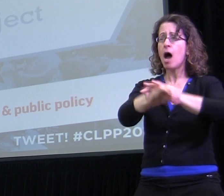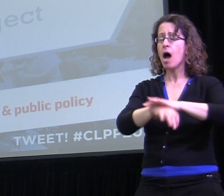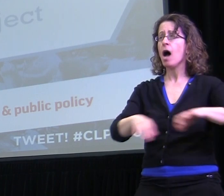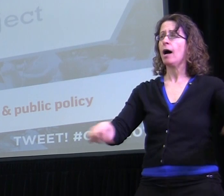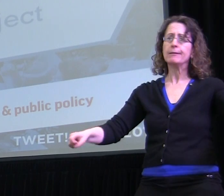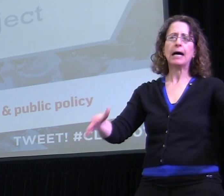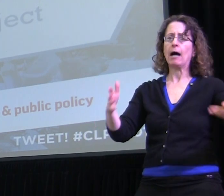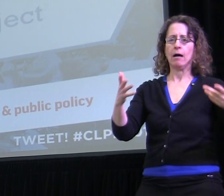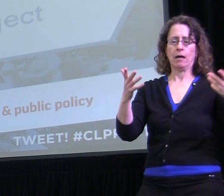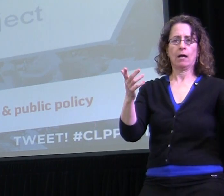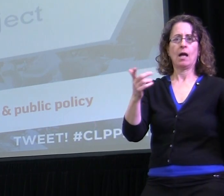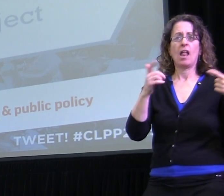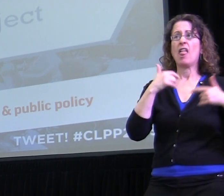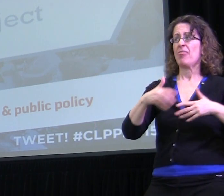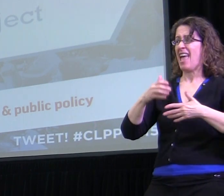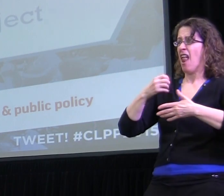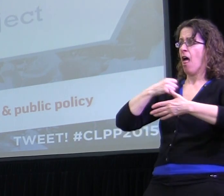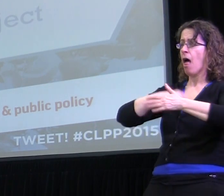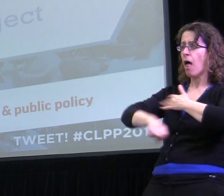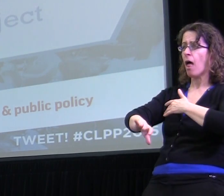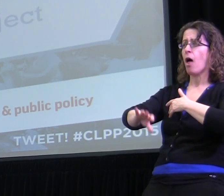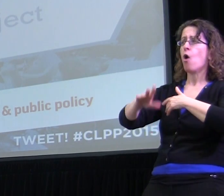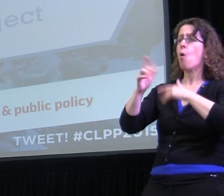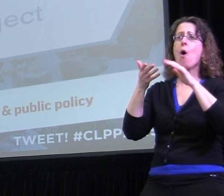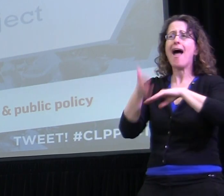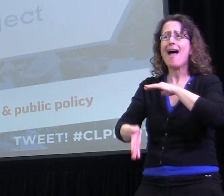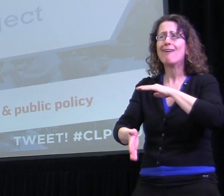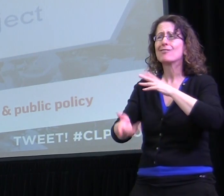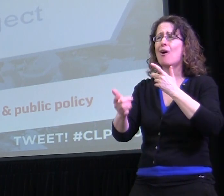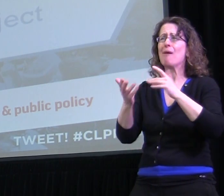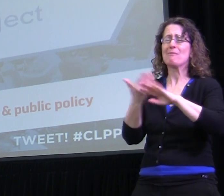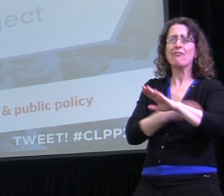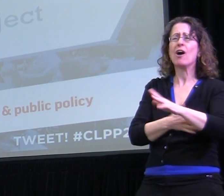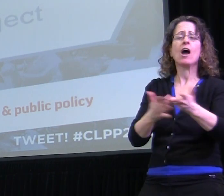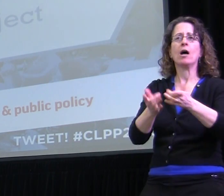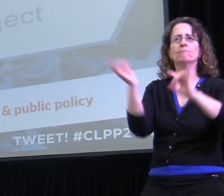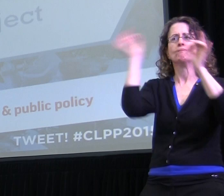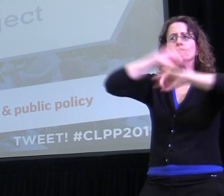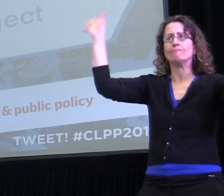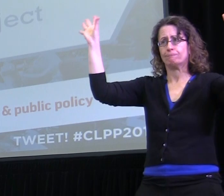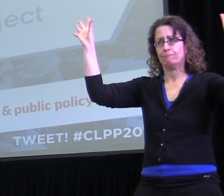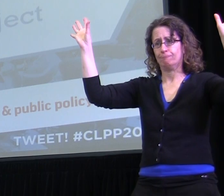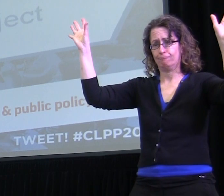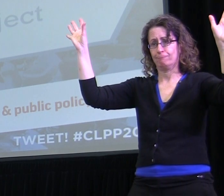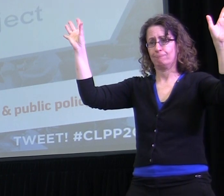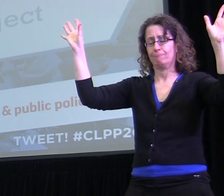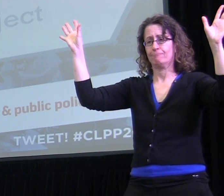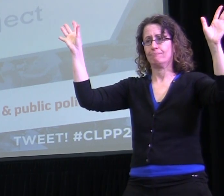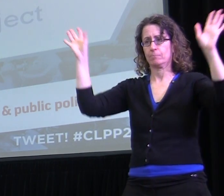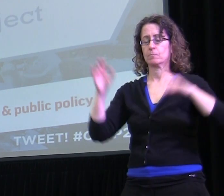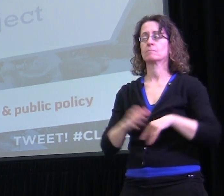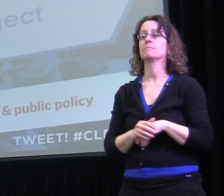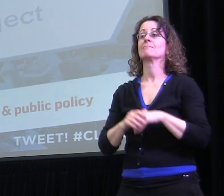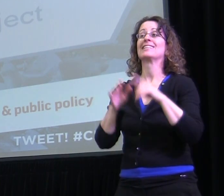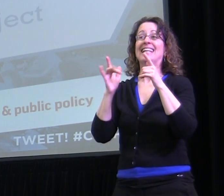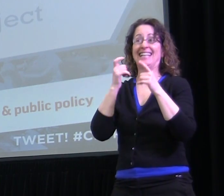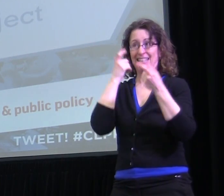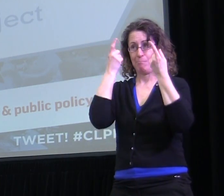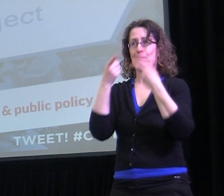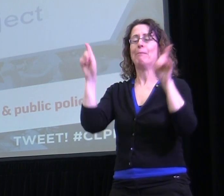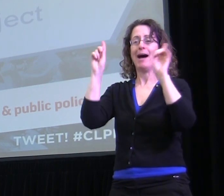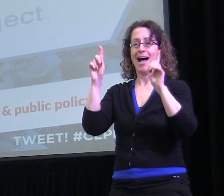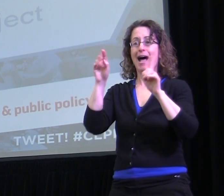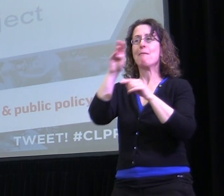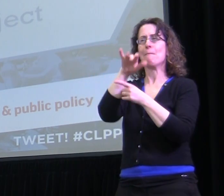offense. Last year, after decades of advocacy, organizing, and fighting, Massachusetts finally passed an